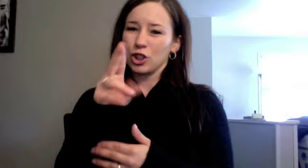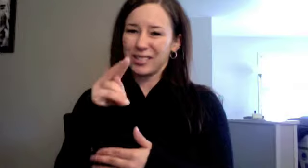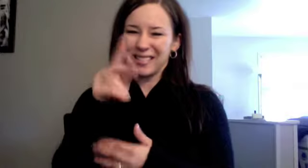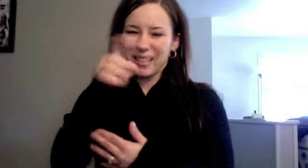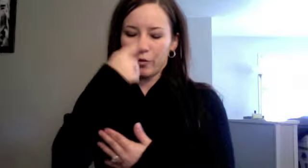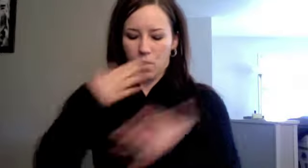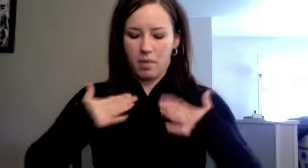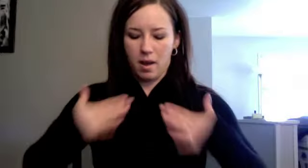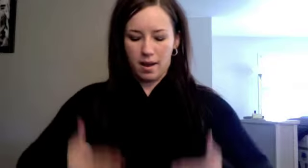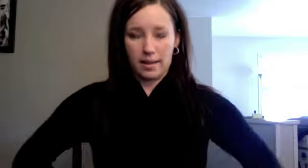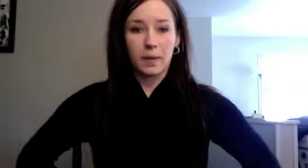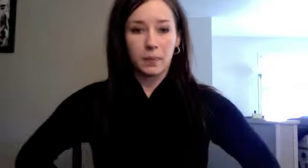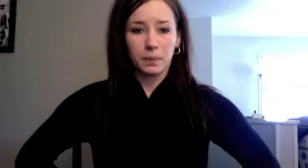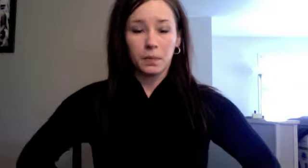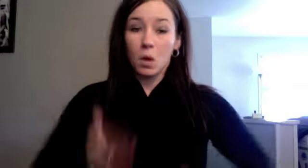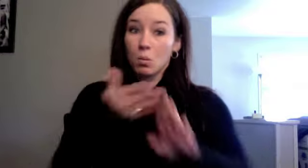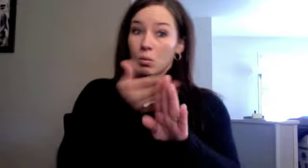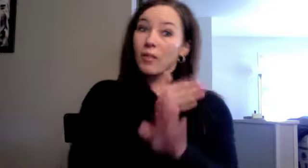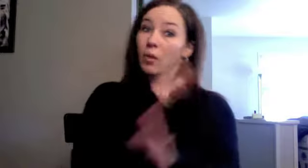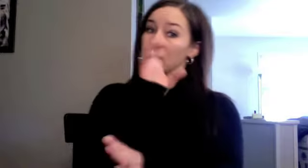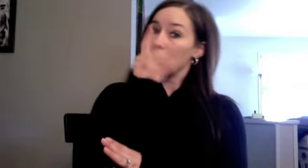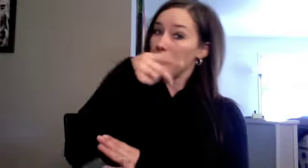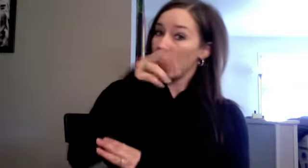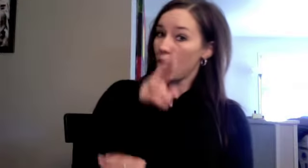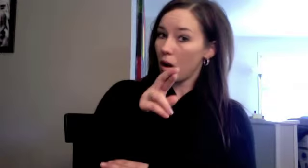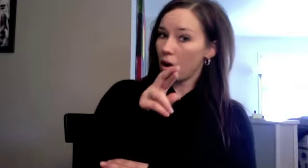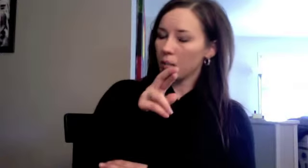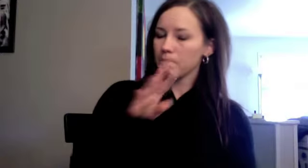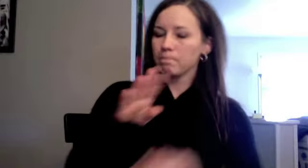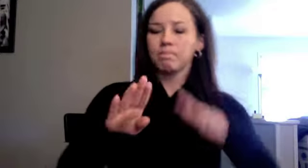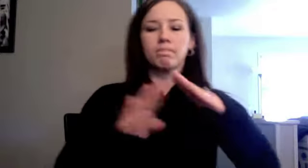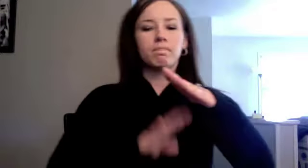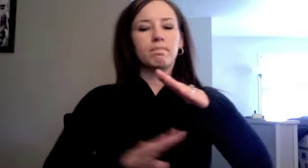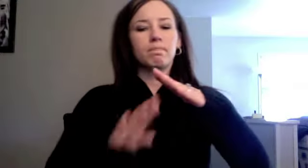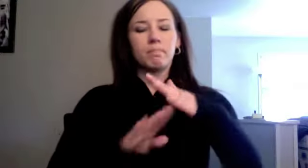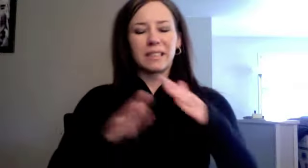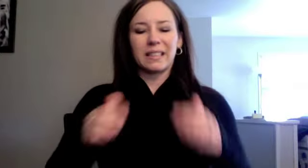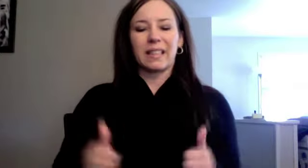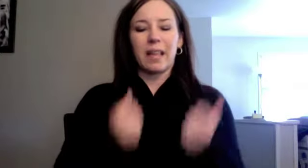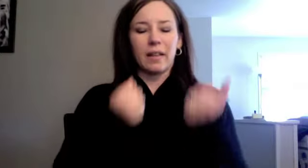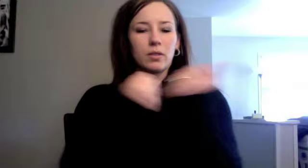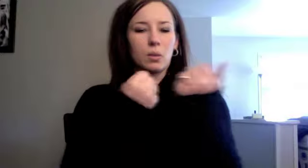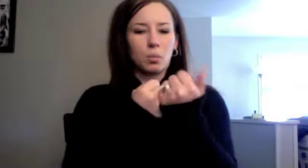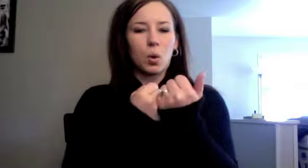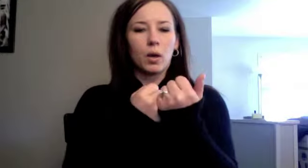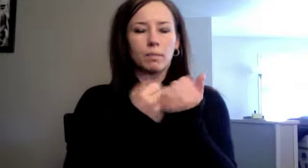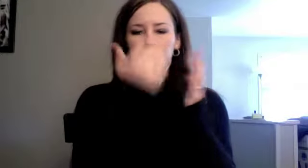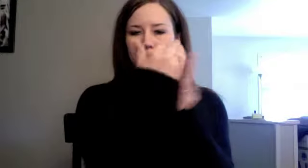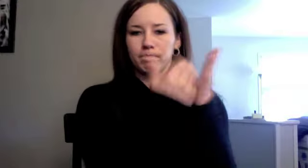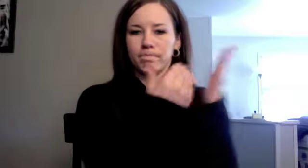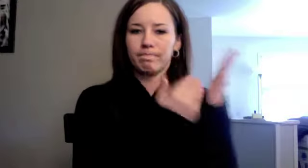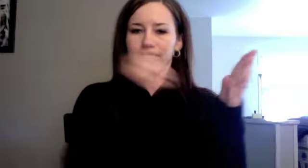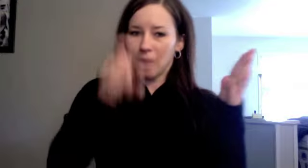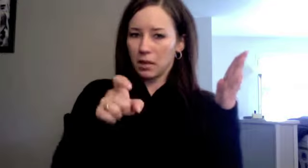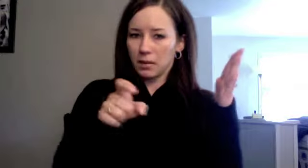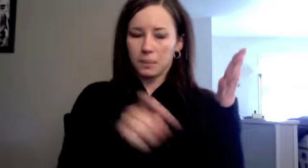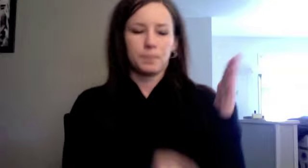Before commencing CPR, the following basic life support steps must always be completed. Check to make sure there is